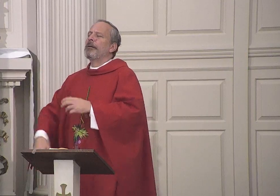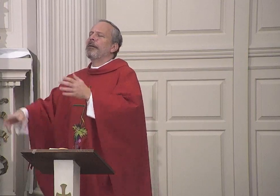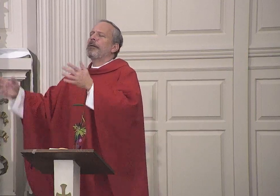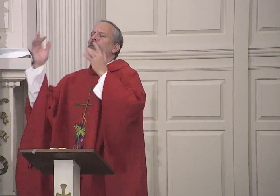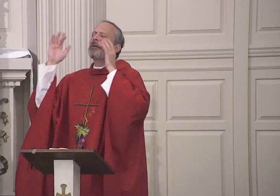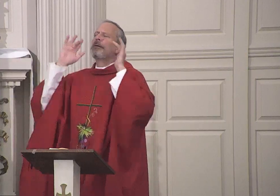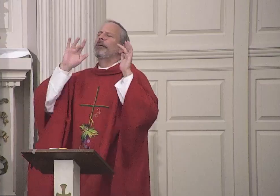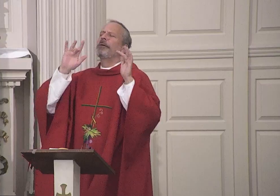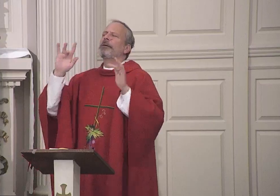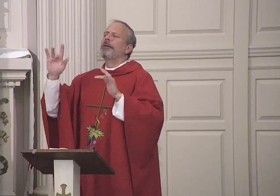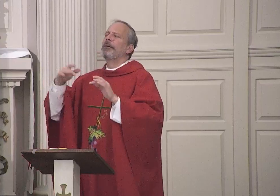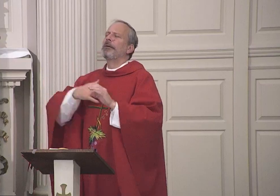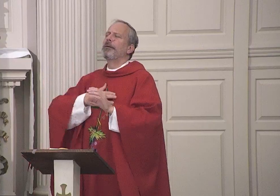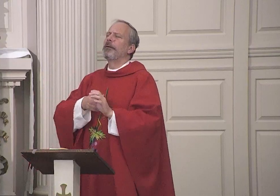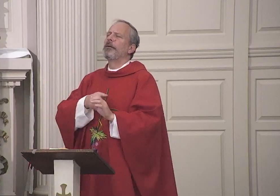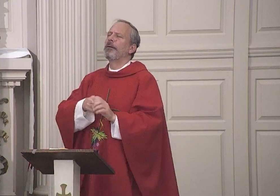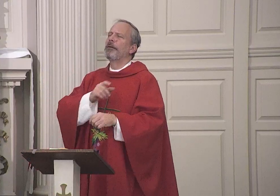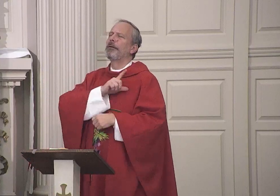Lord, have mercy.